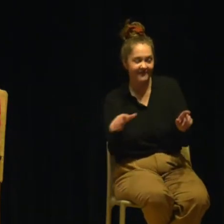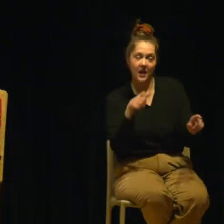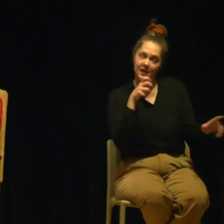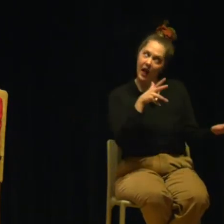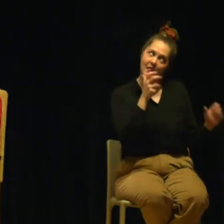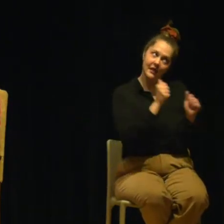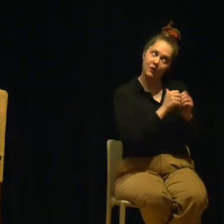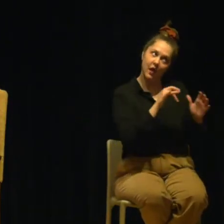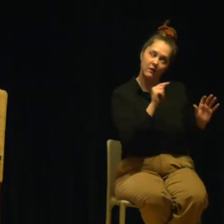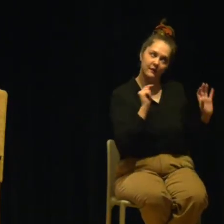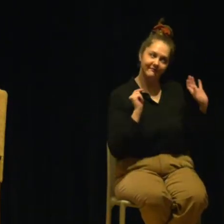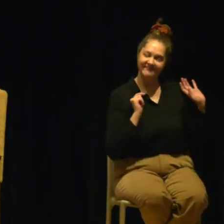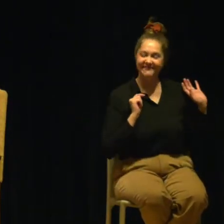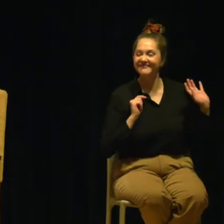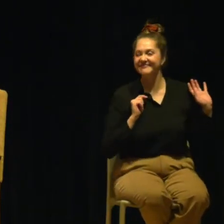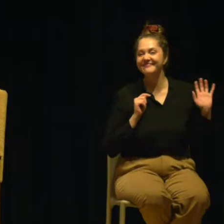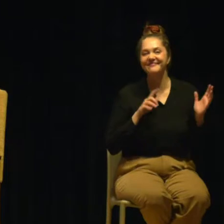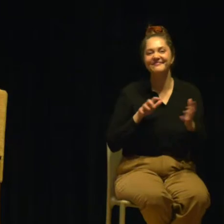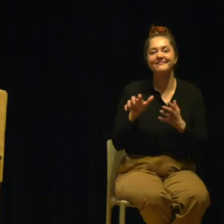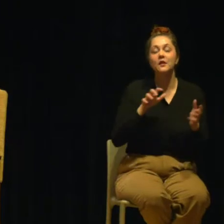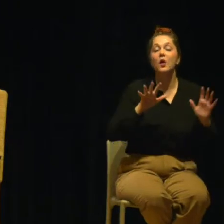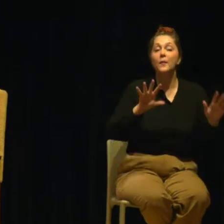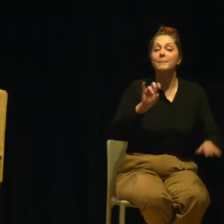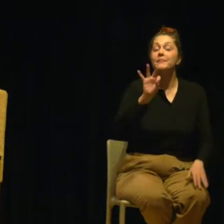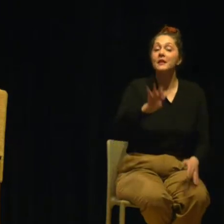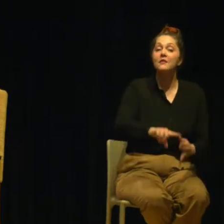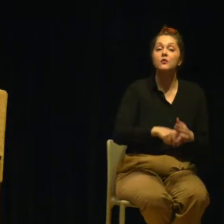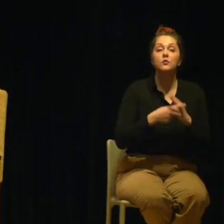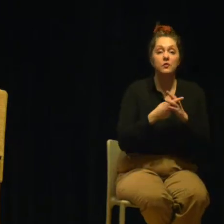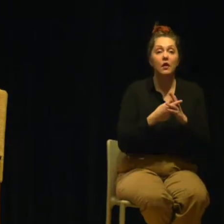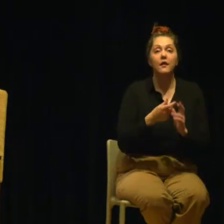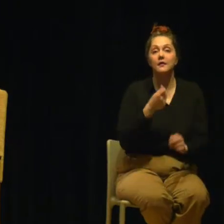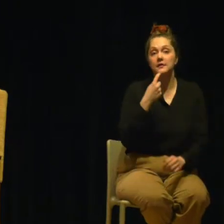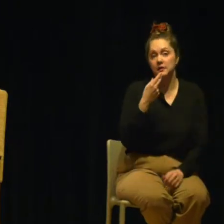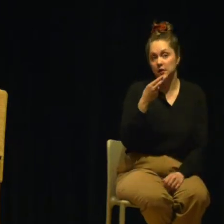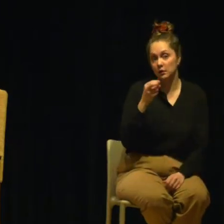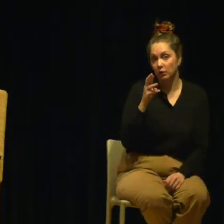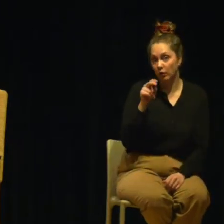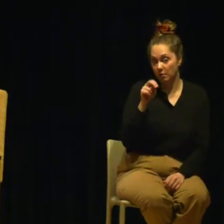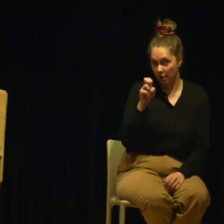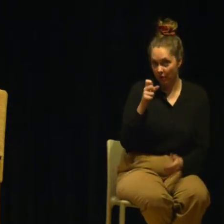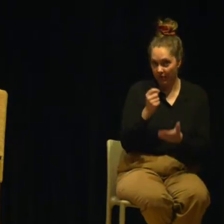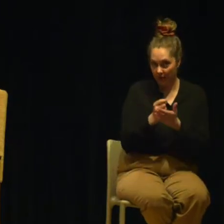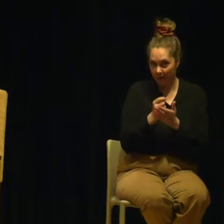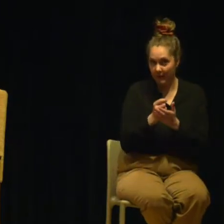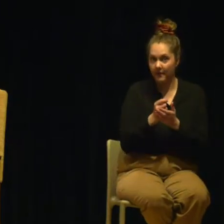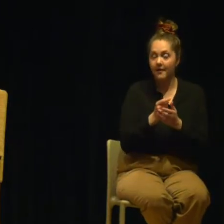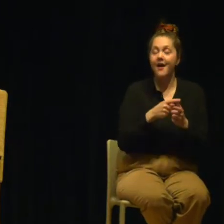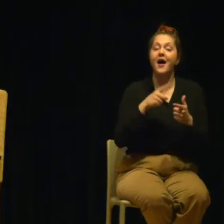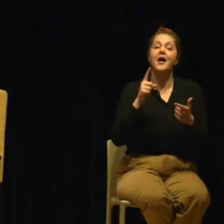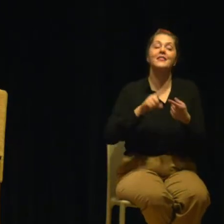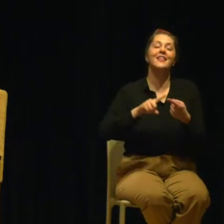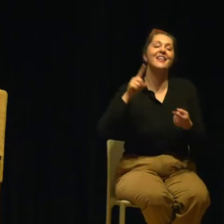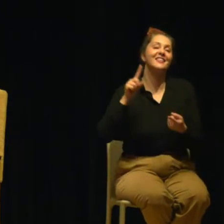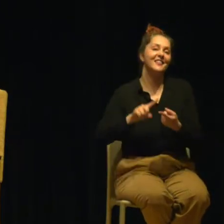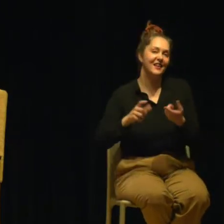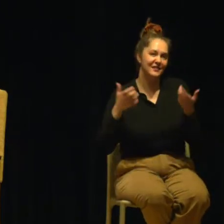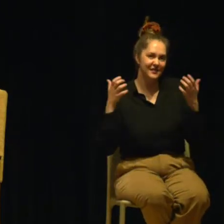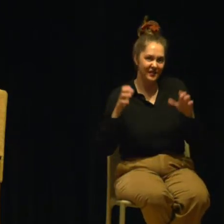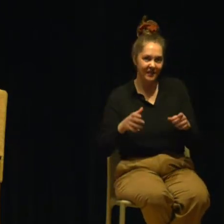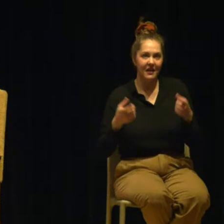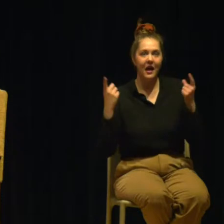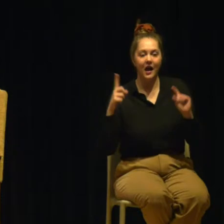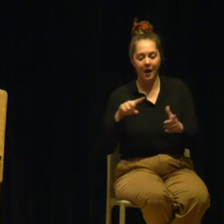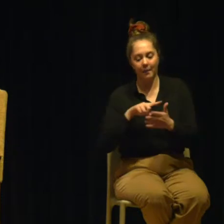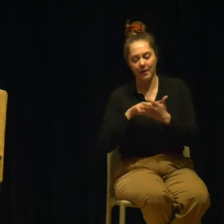Anyway, so if you start taking hormone therapy, then you are less likely to have the things